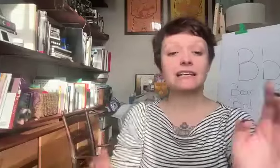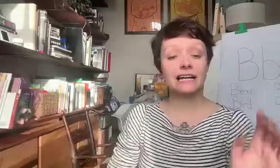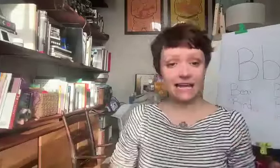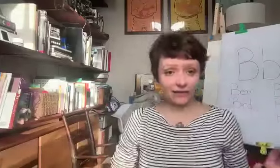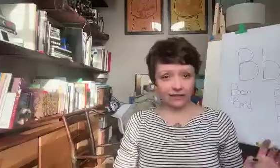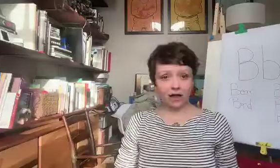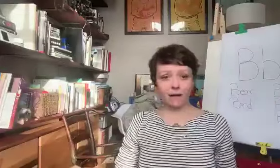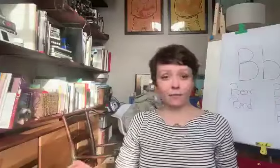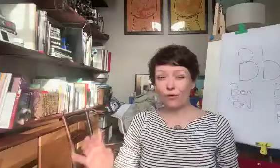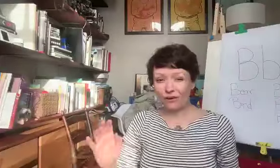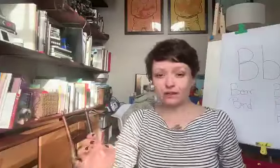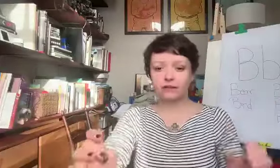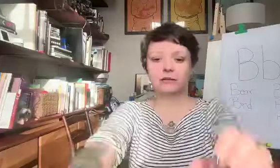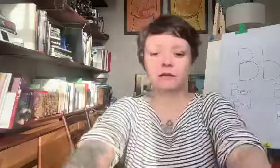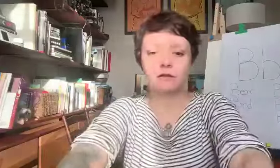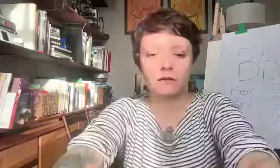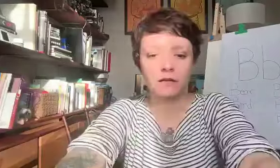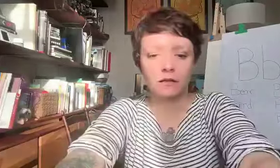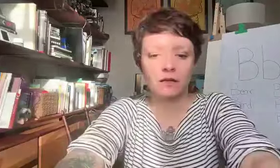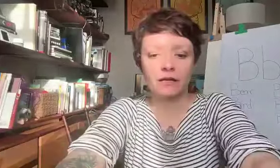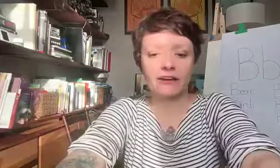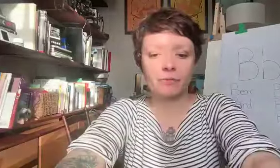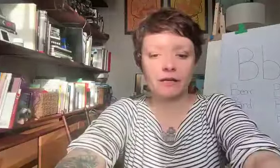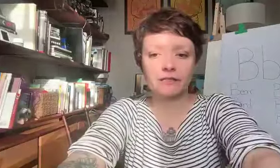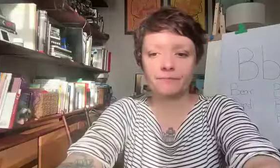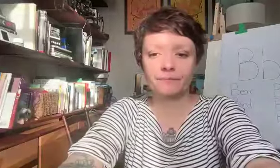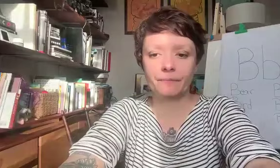Sign savvy, or life print.